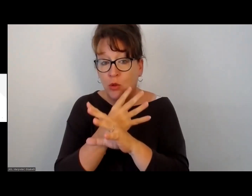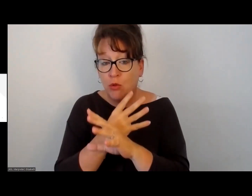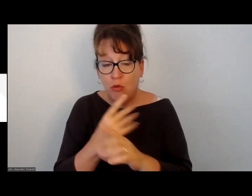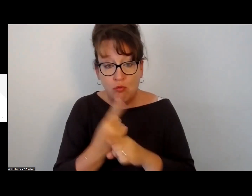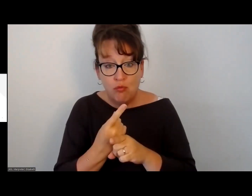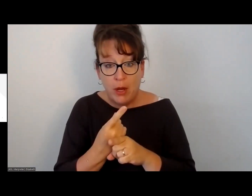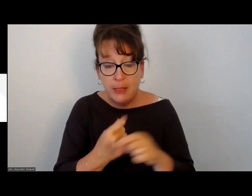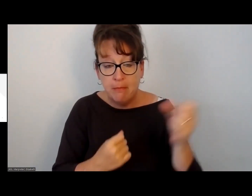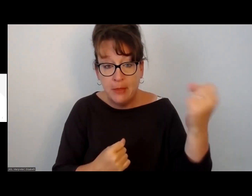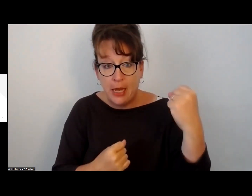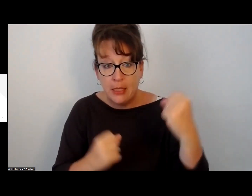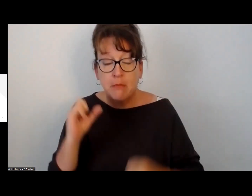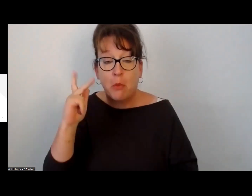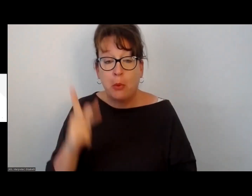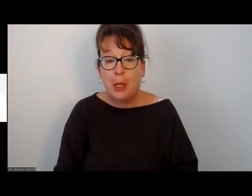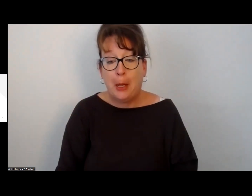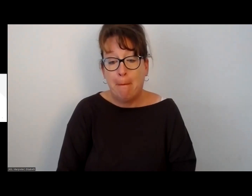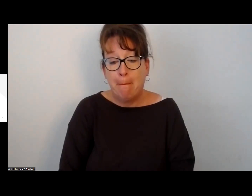Yes, okay.